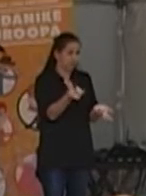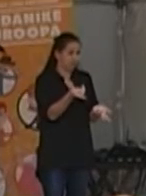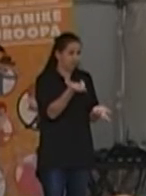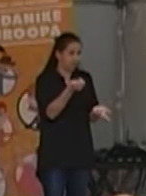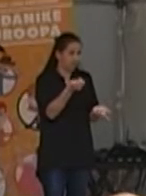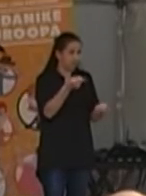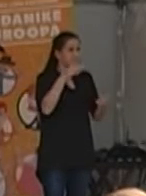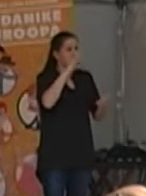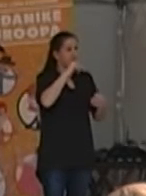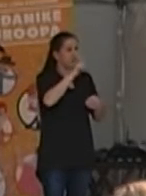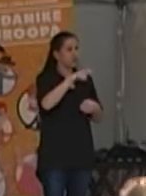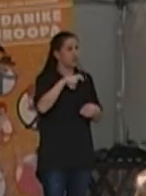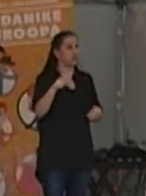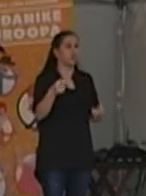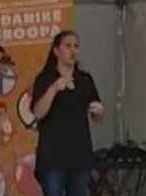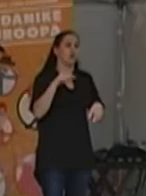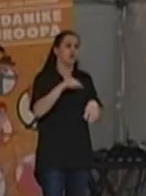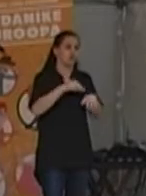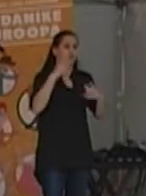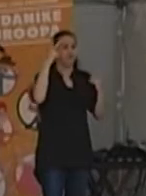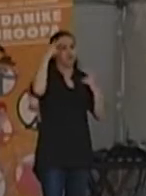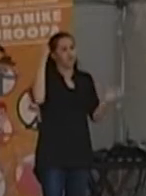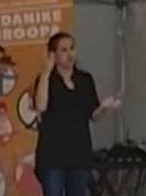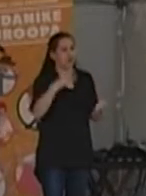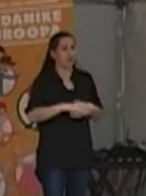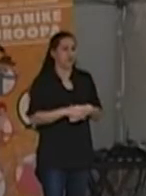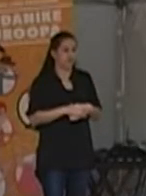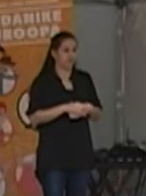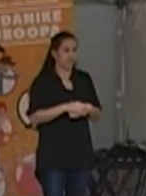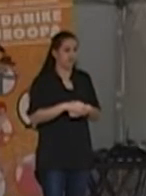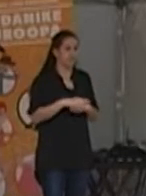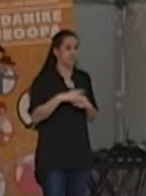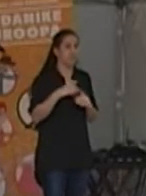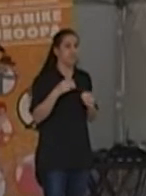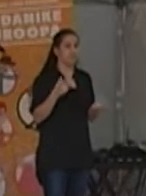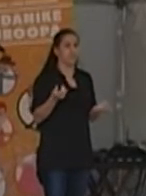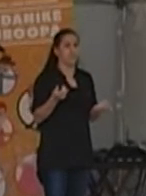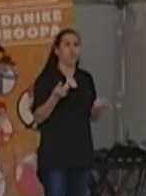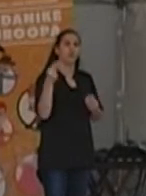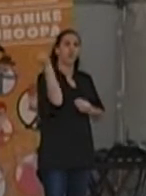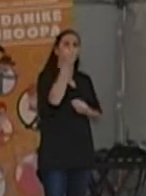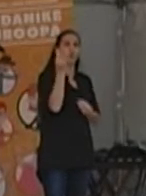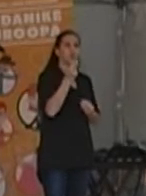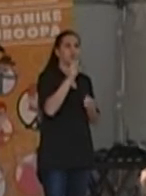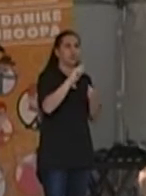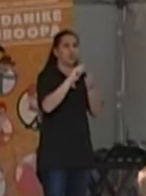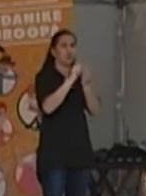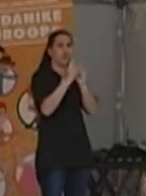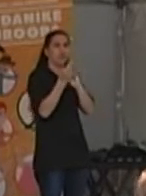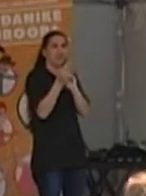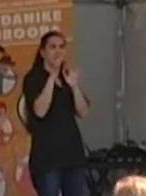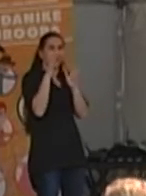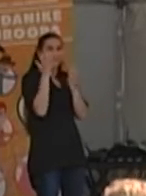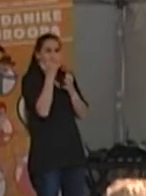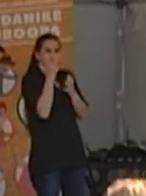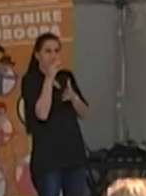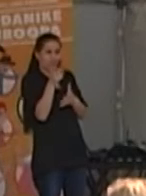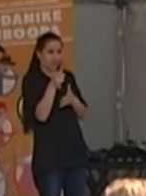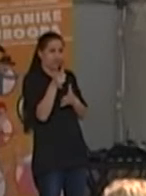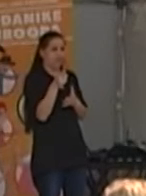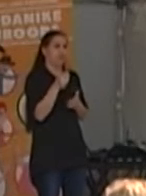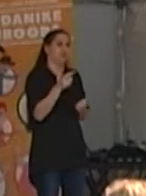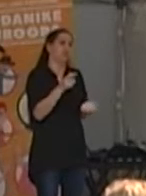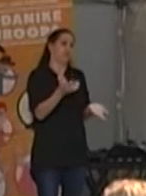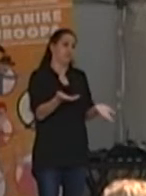So there's an argument that there's nothing massively exciting happening, so we'll make the art that scary. I think in terms of